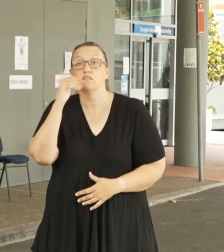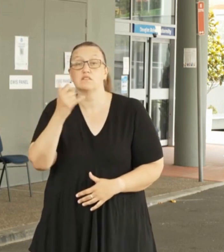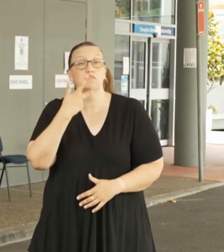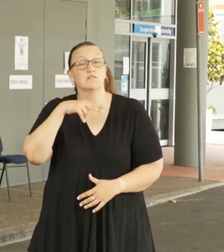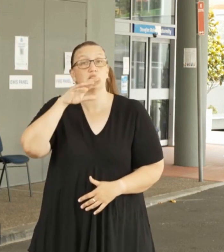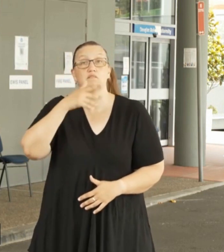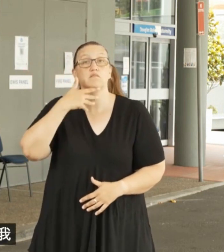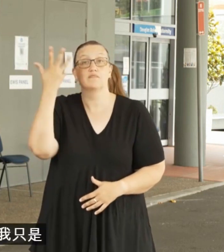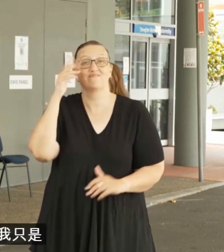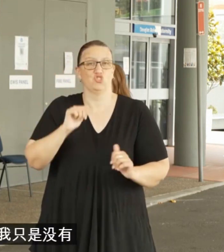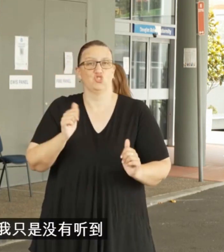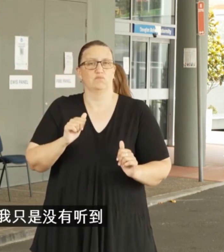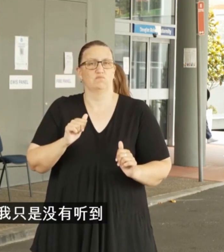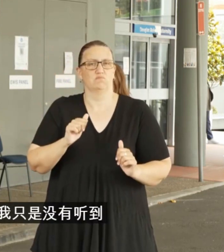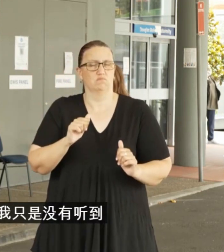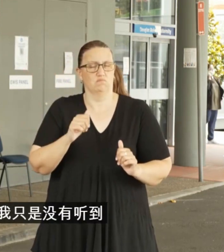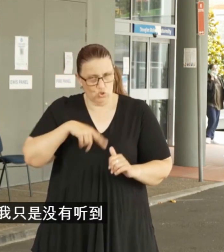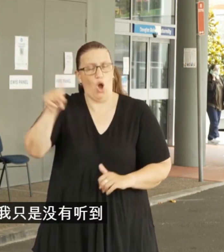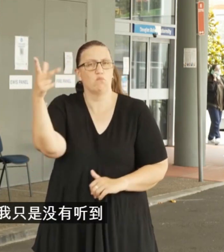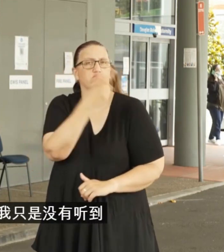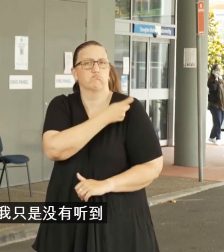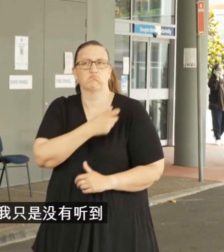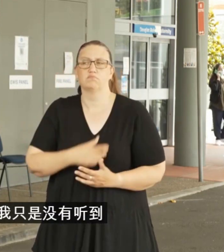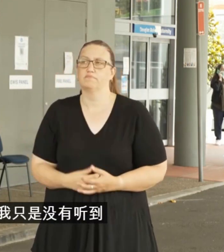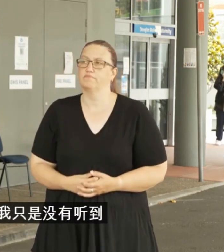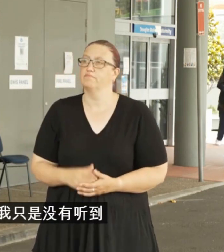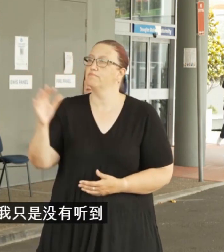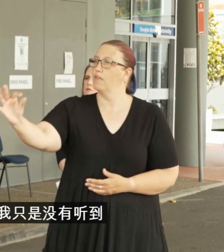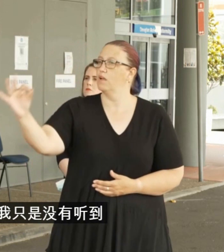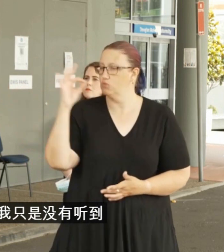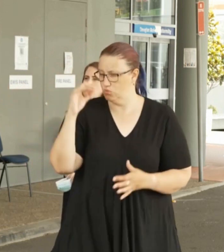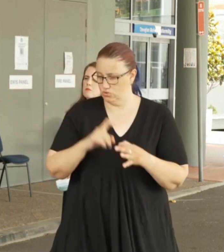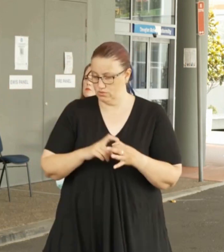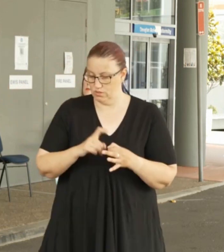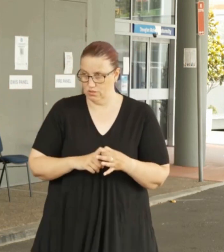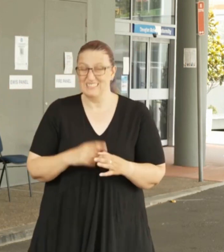Sorry, Angera, yep. I just didn't hear what you said. People were quite concerned about